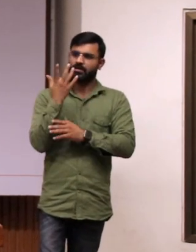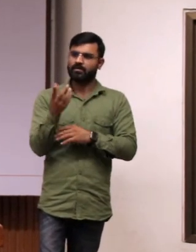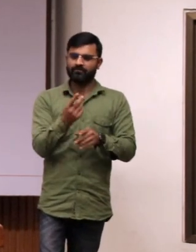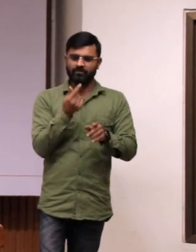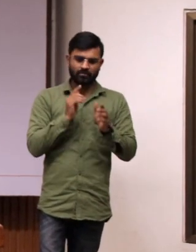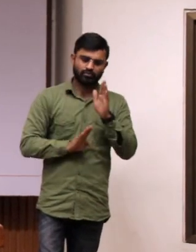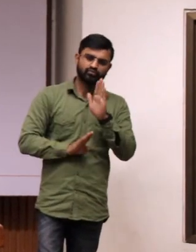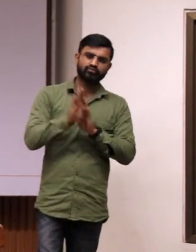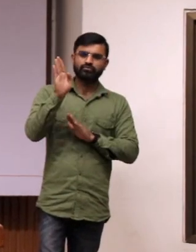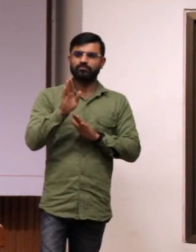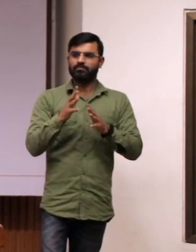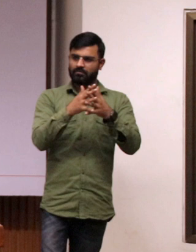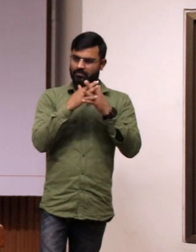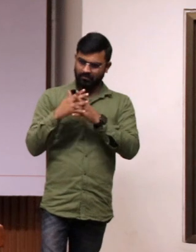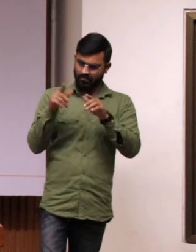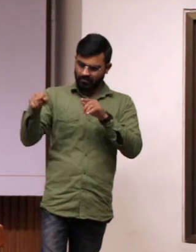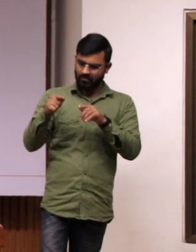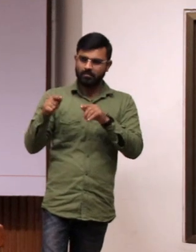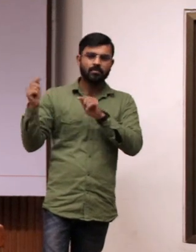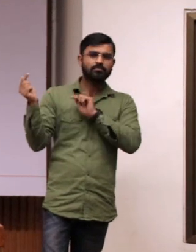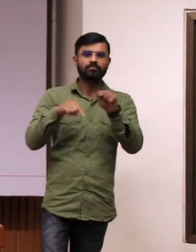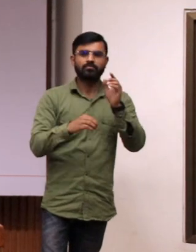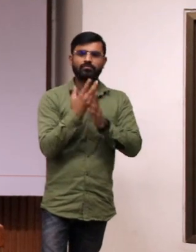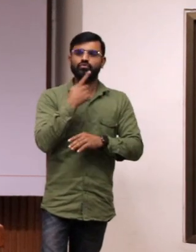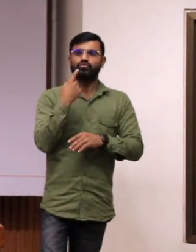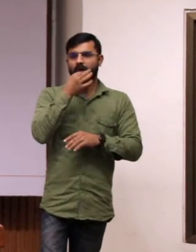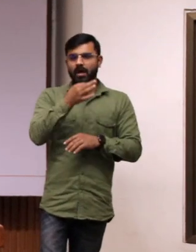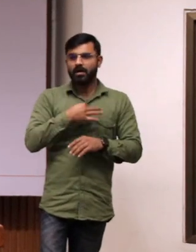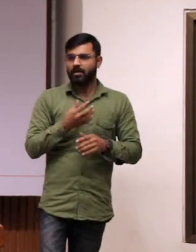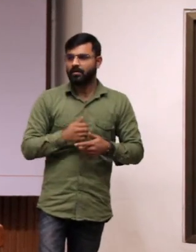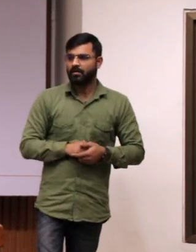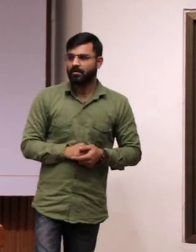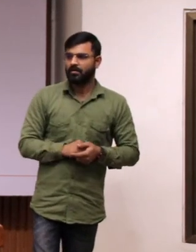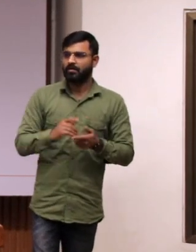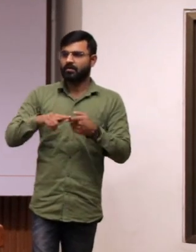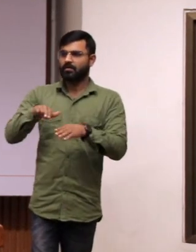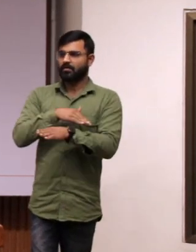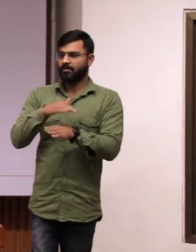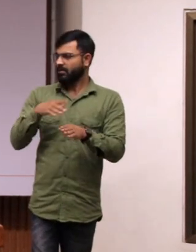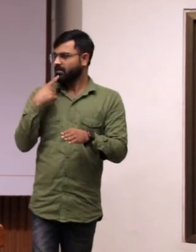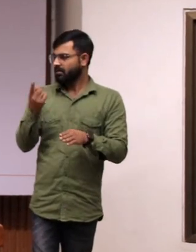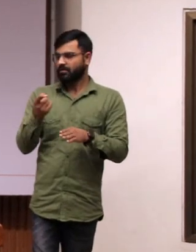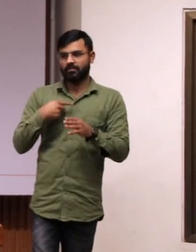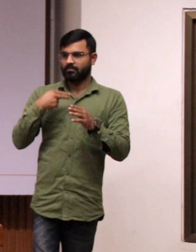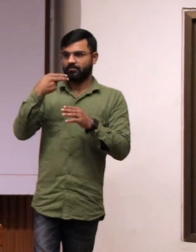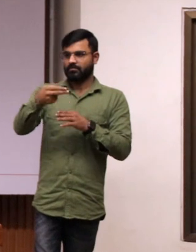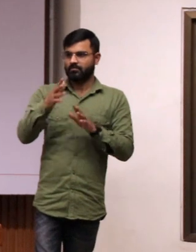fast growing? What that American plant, why you brought? Who will ask? Who are these engineers? Sir, I